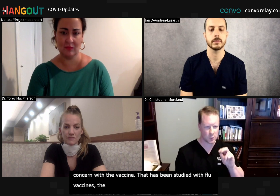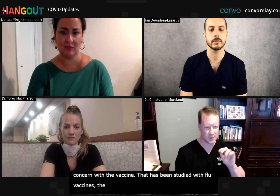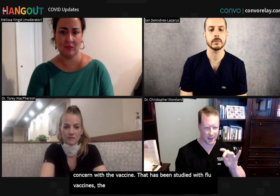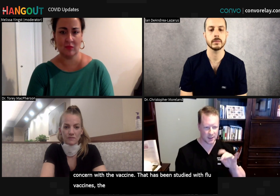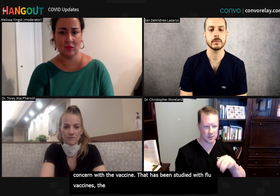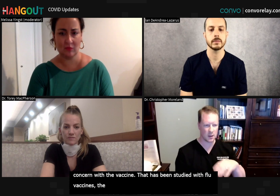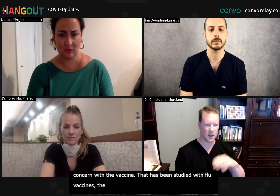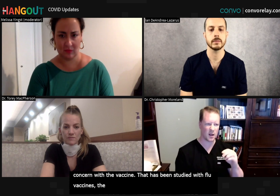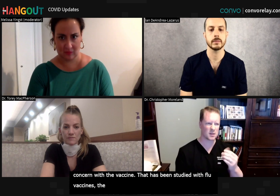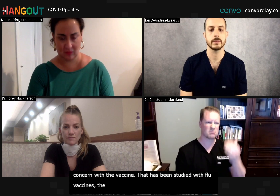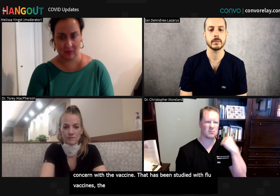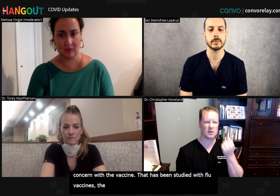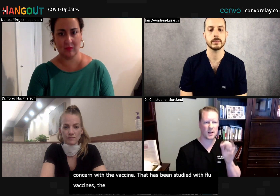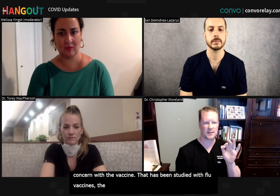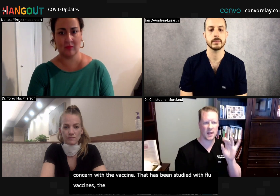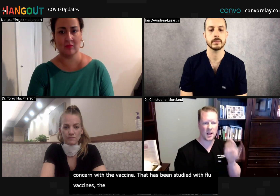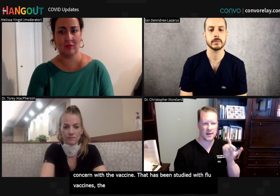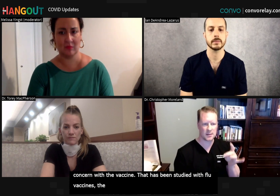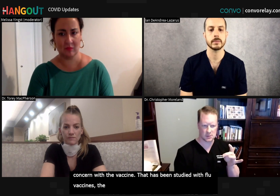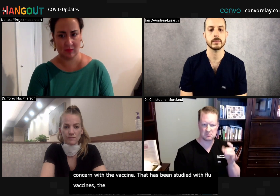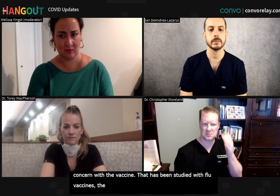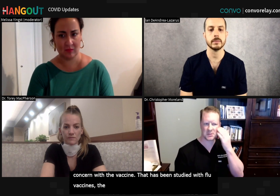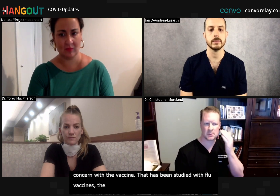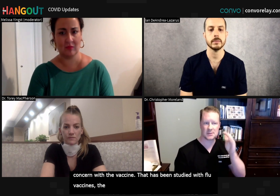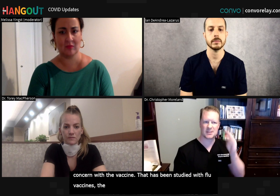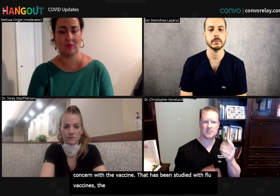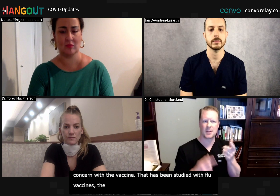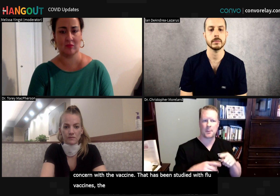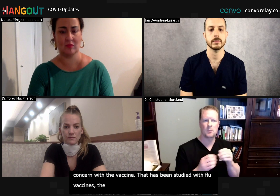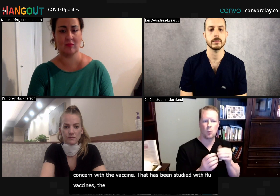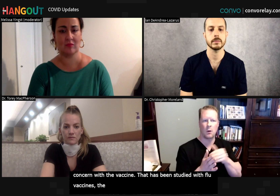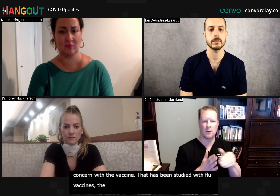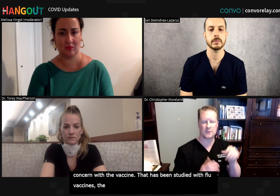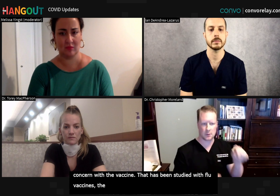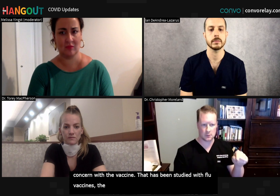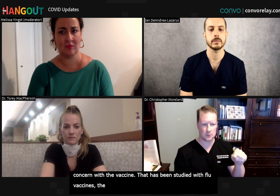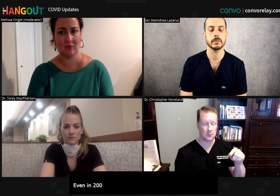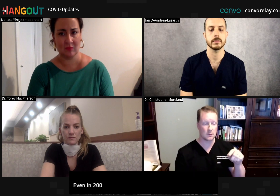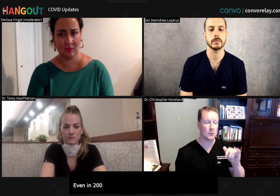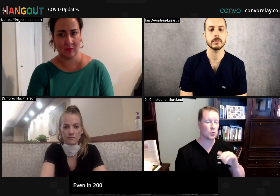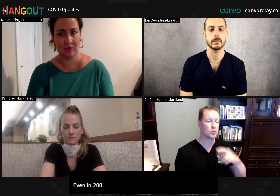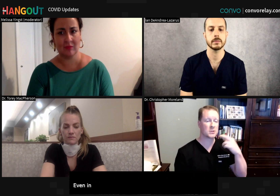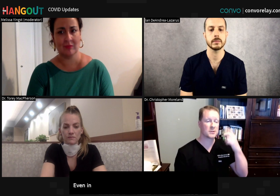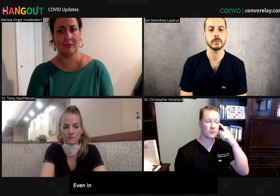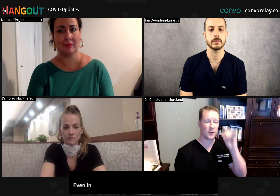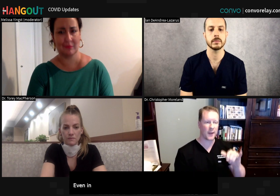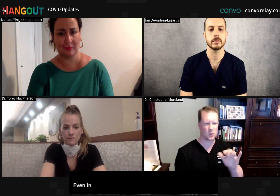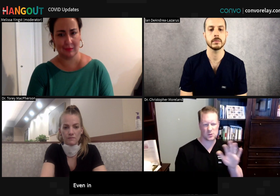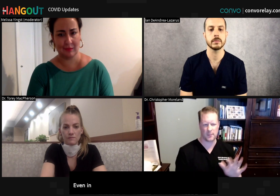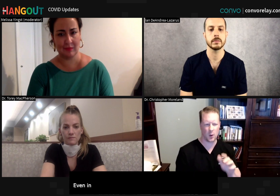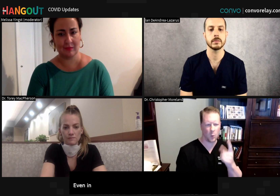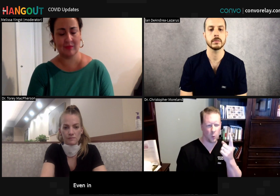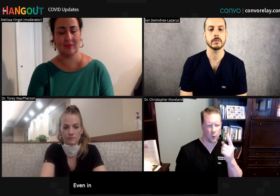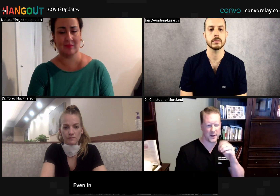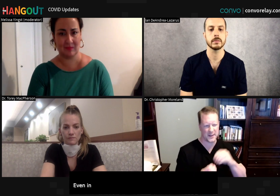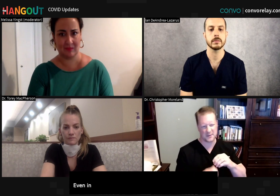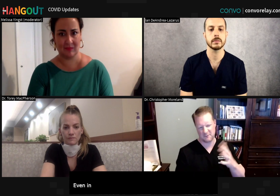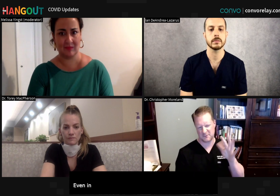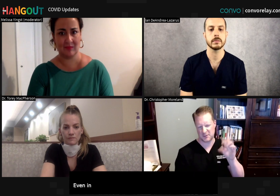Even in 2008, 1998, there were things that would happen with vaccines, but the risk for that was about